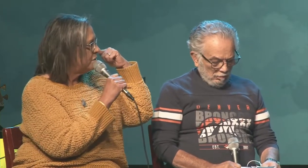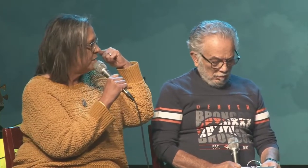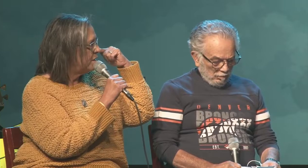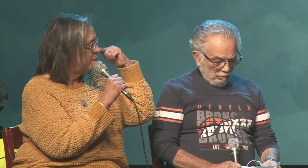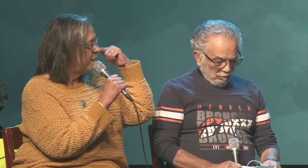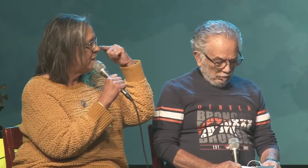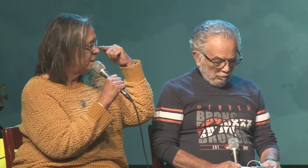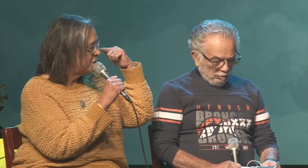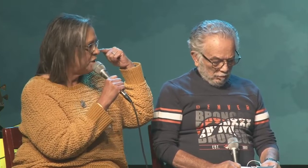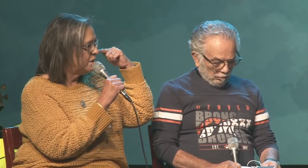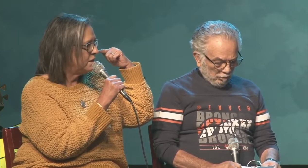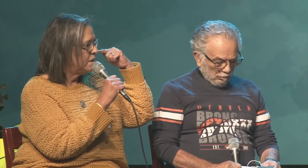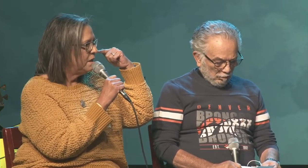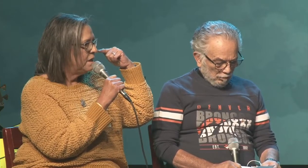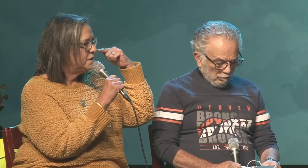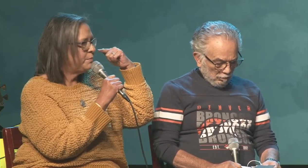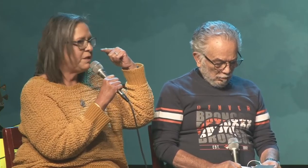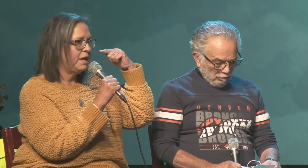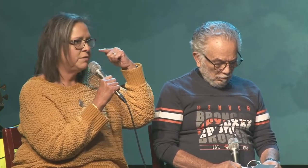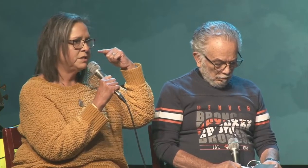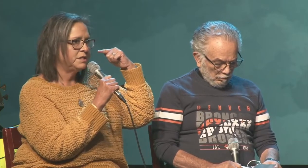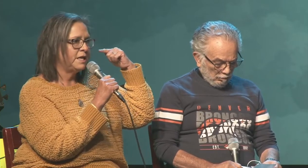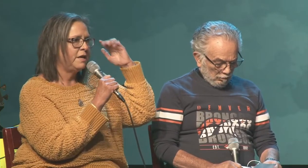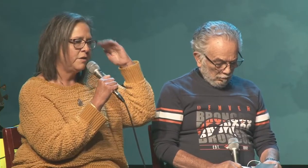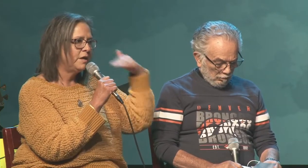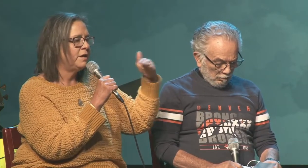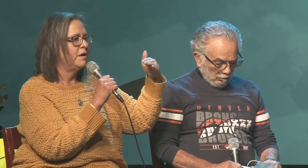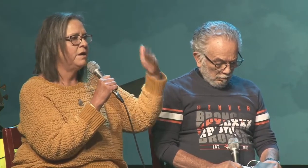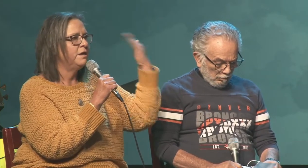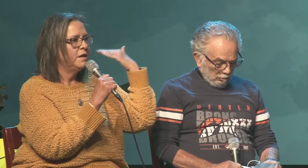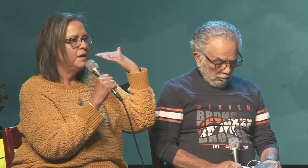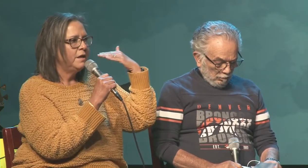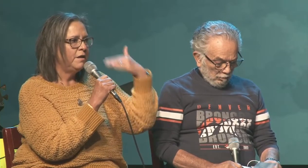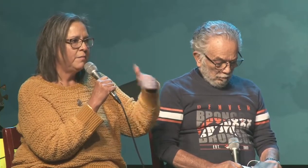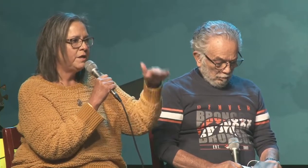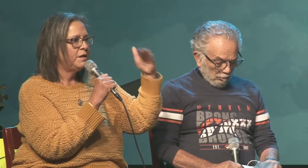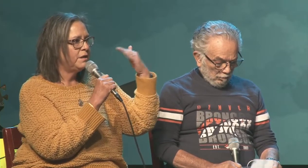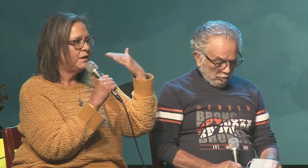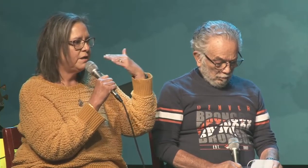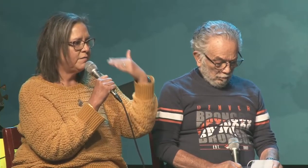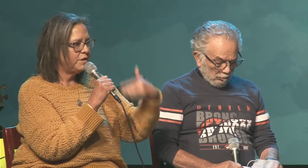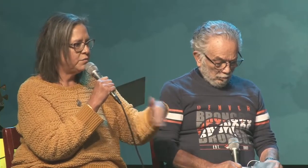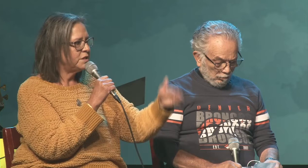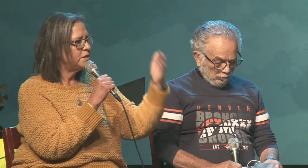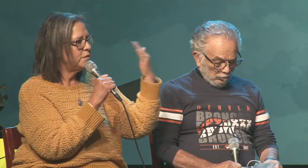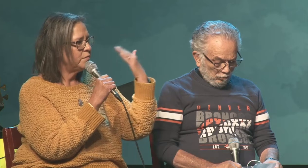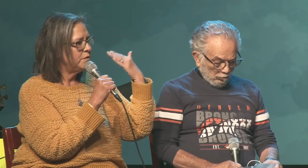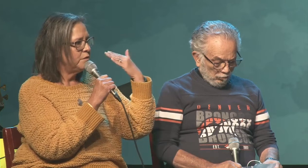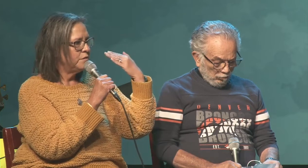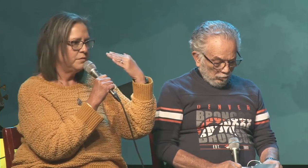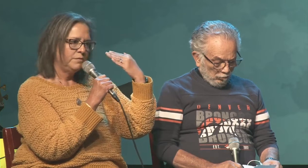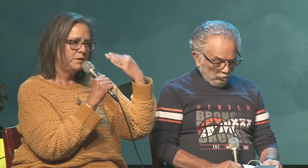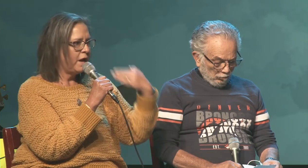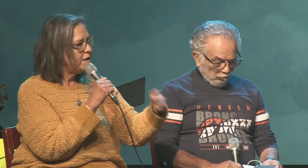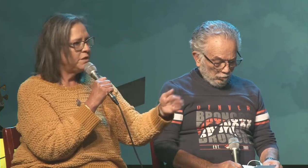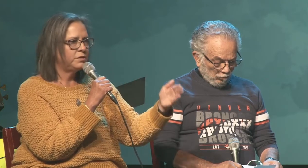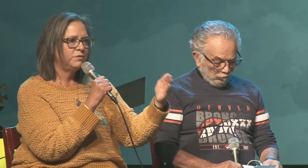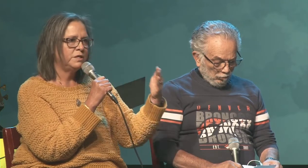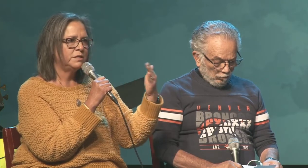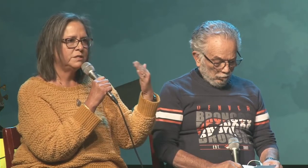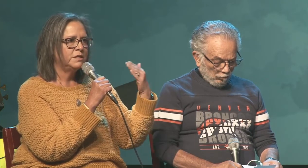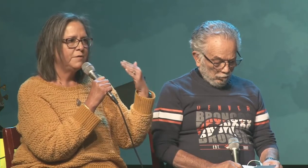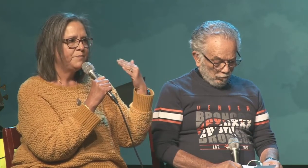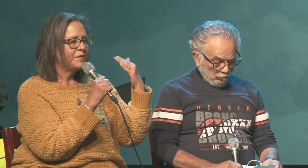that discernment of recognition to be able to say, okay, God, help me, give me the wisdom, guide me